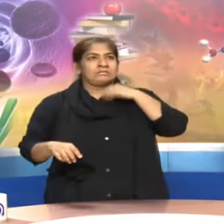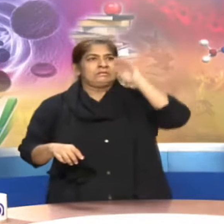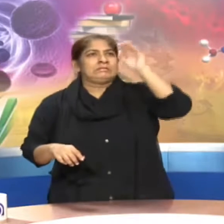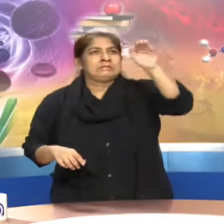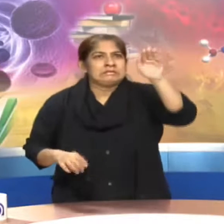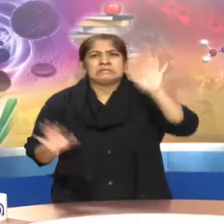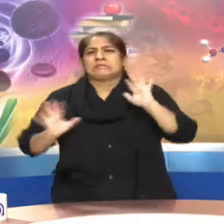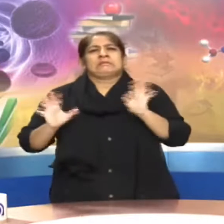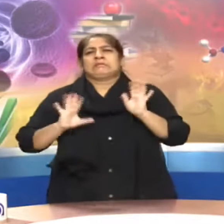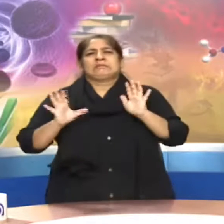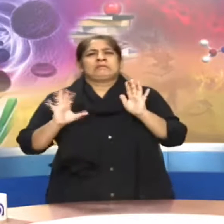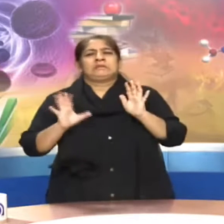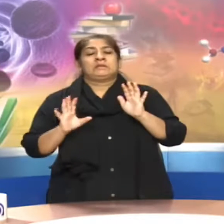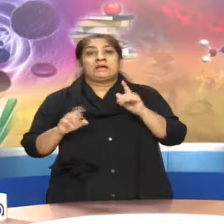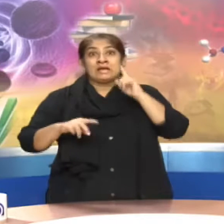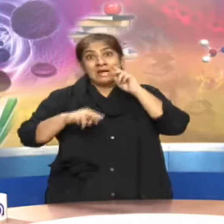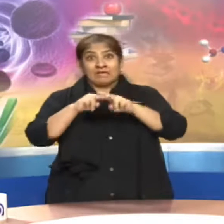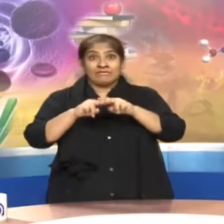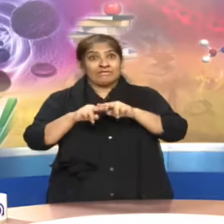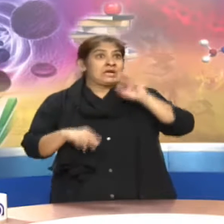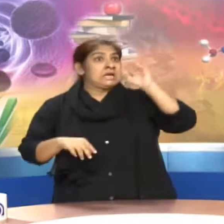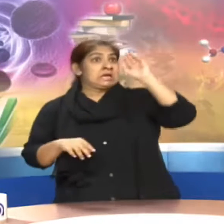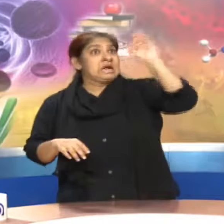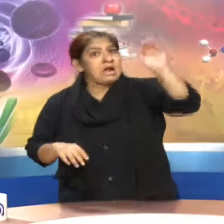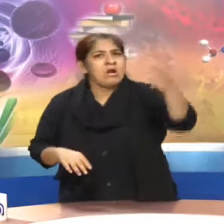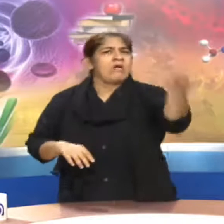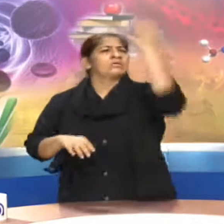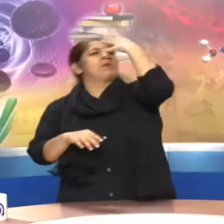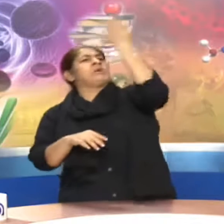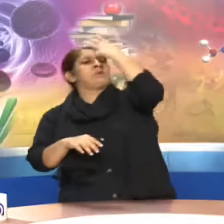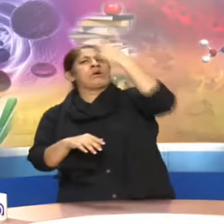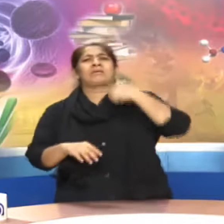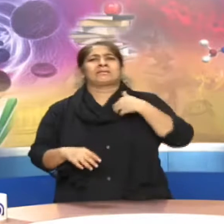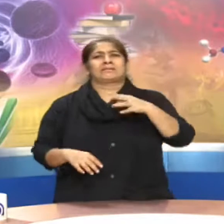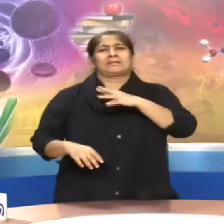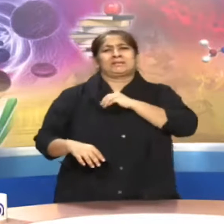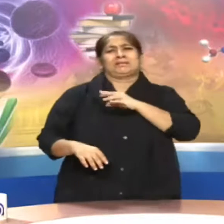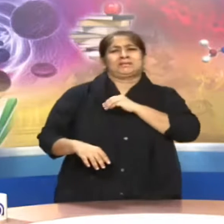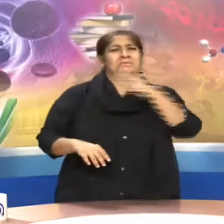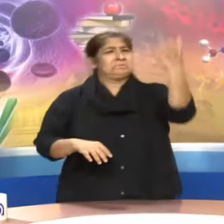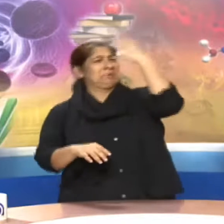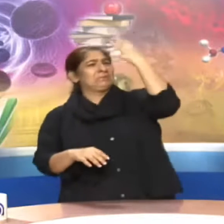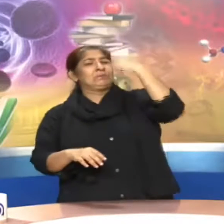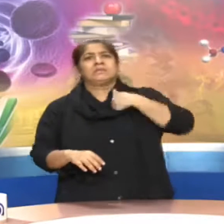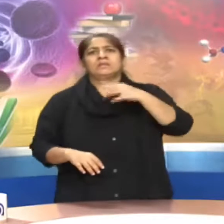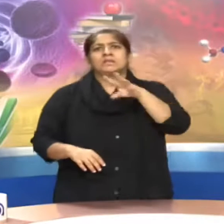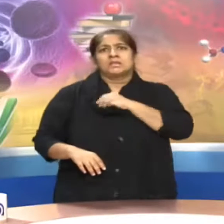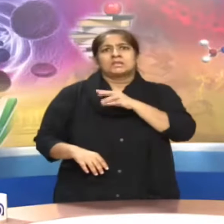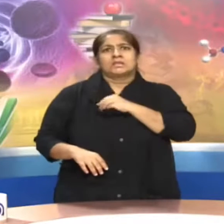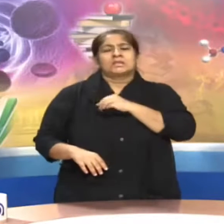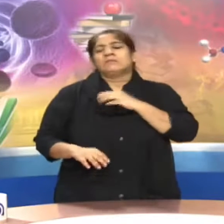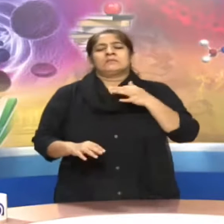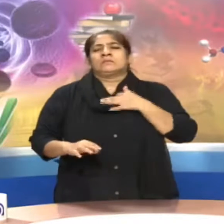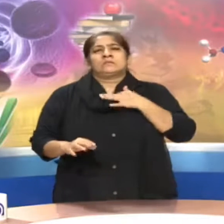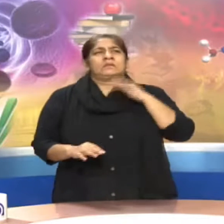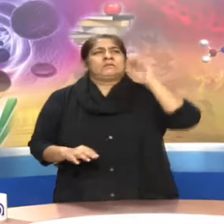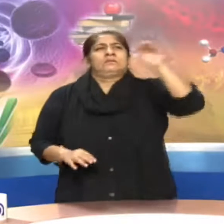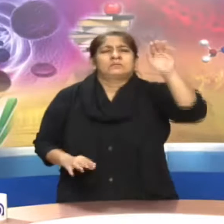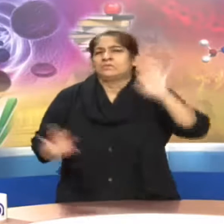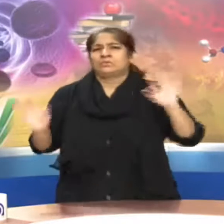Second kind of barrier is fear of challenge of the authority of the senior person. He or she may scold